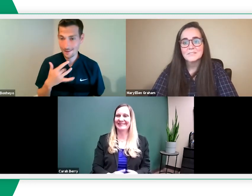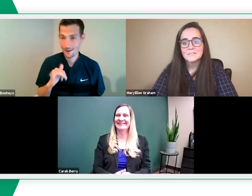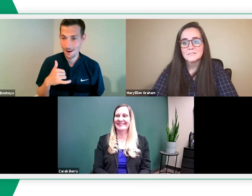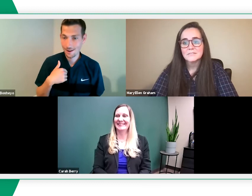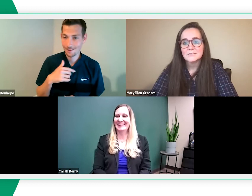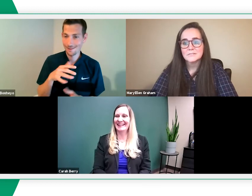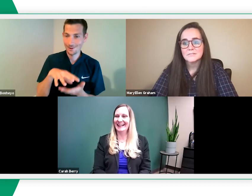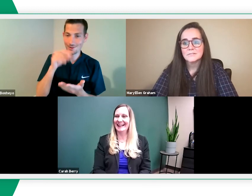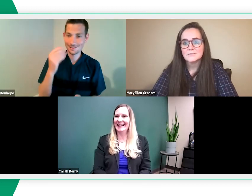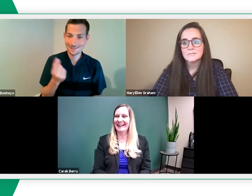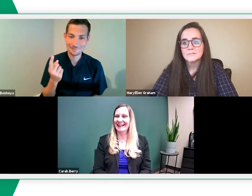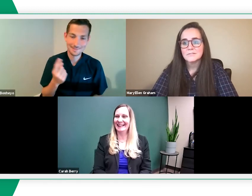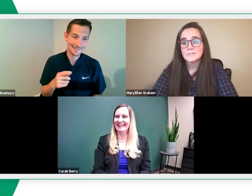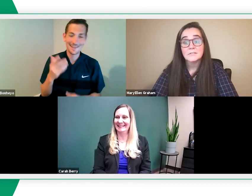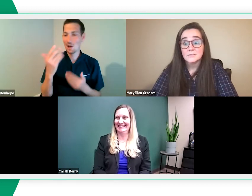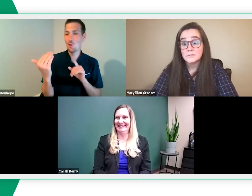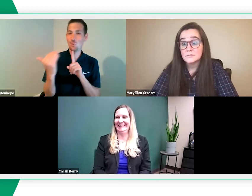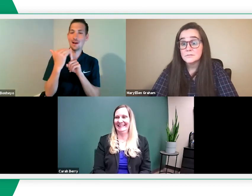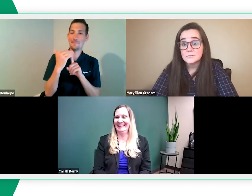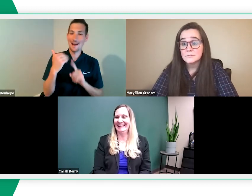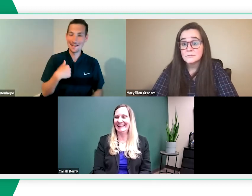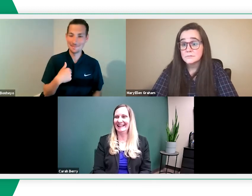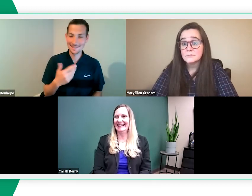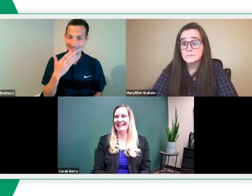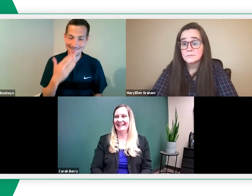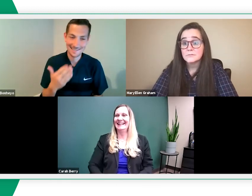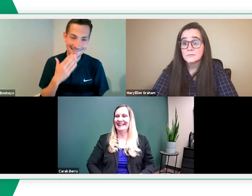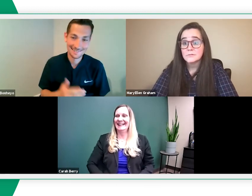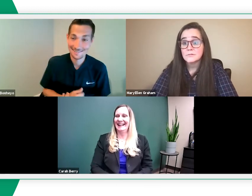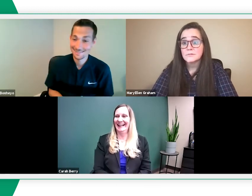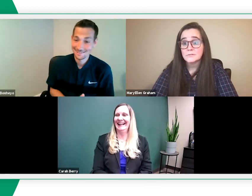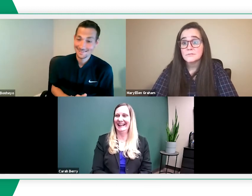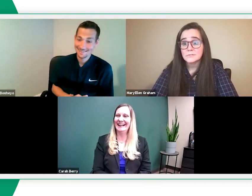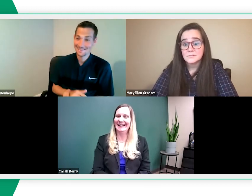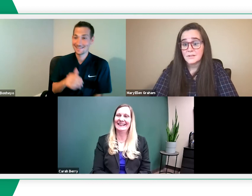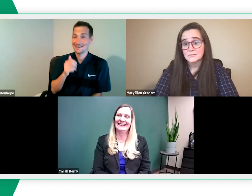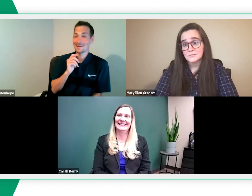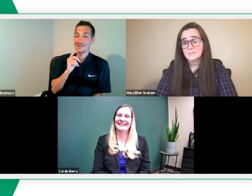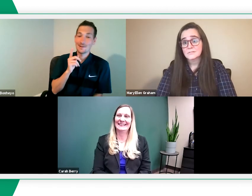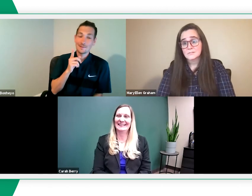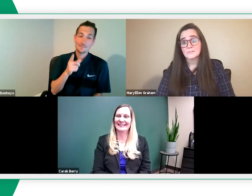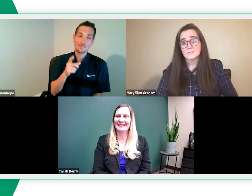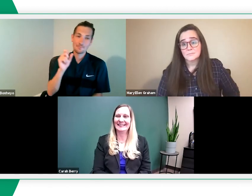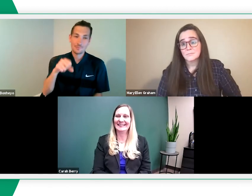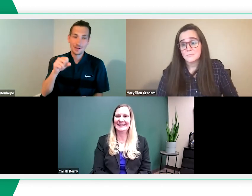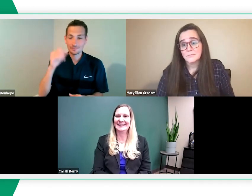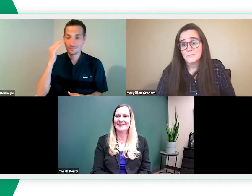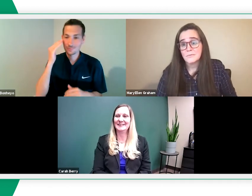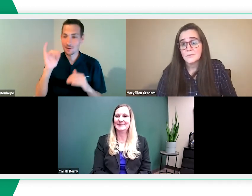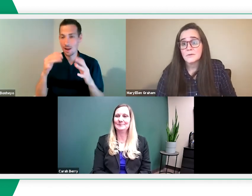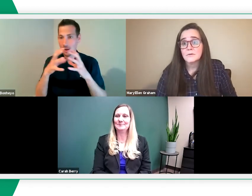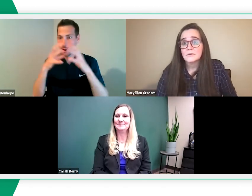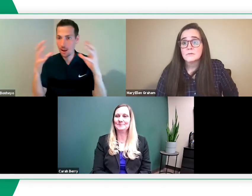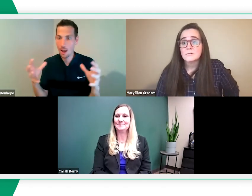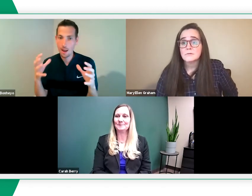This is That's Todd. good. Wow, that's really good advice. Yeah, if you have any, if there's something good to learn, something like that, it kind of also reminds me of that. Thank you.